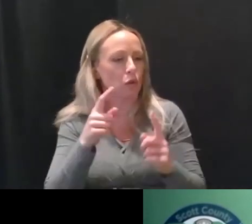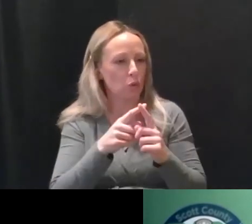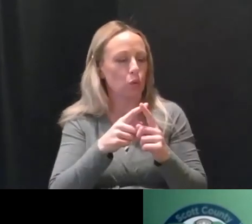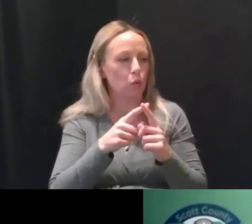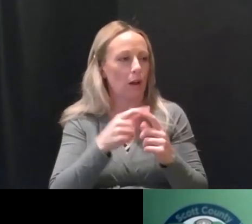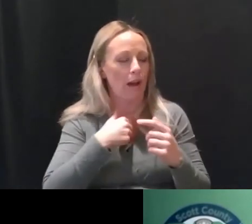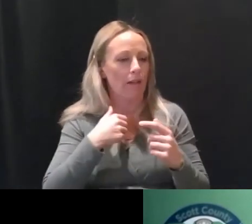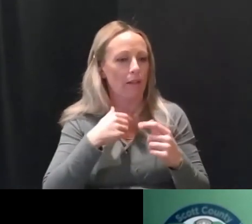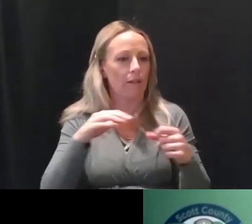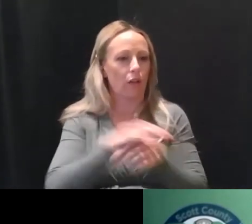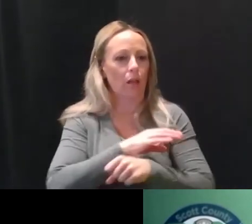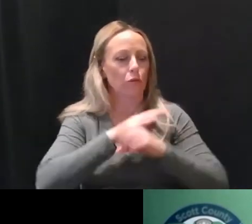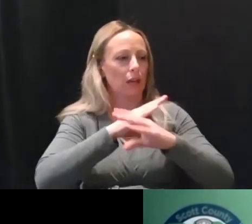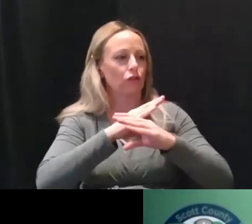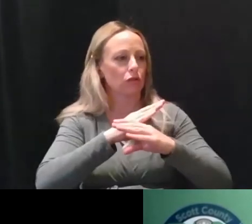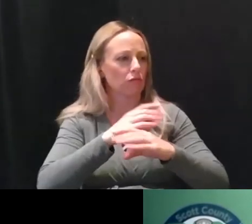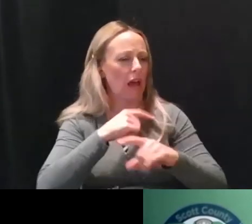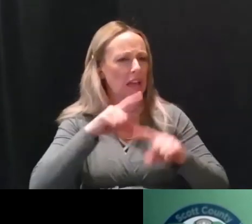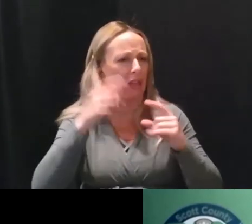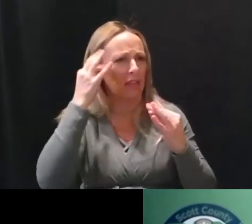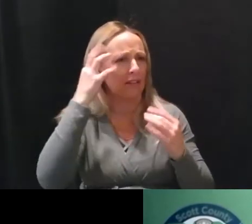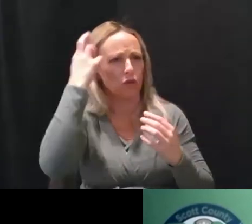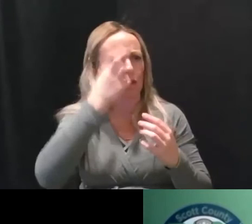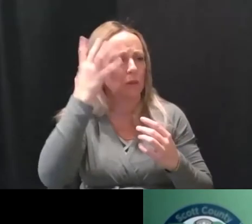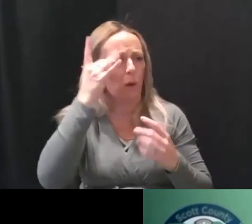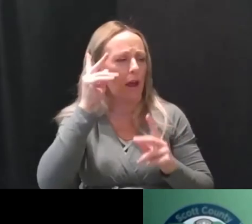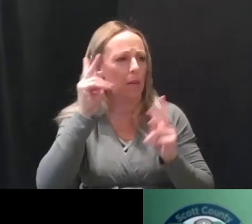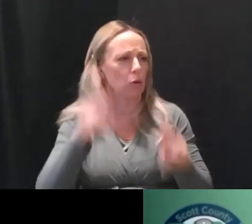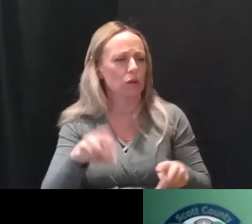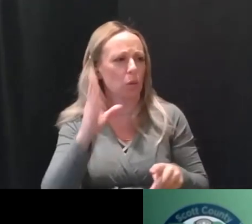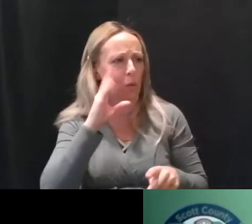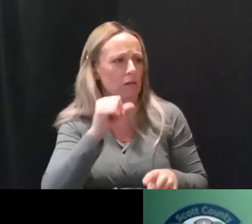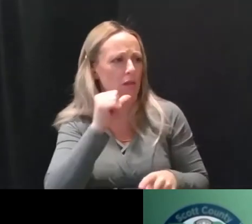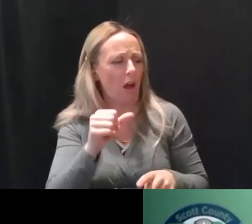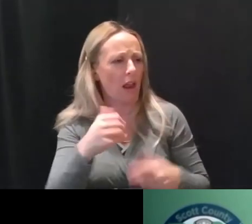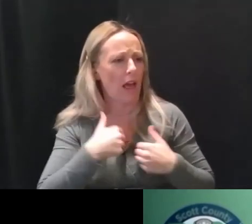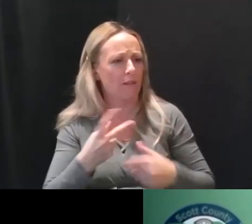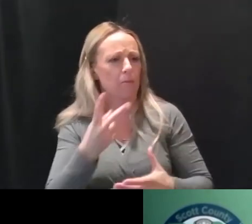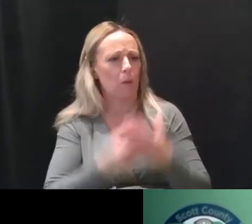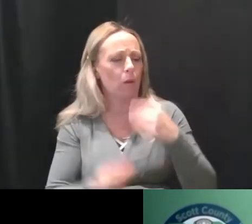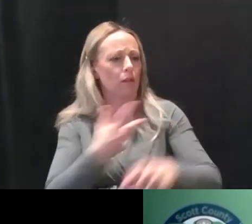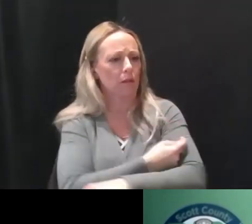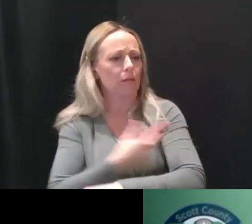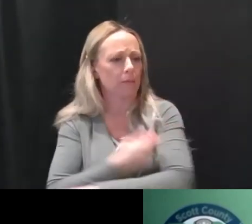can't think of a reason why a person would not receive 2 doses. That's already allowed for in the system.